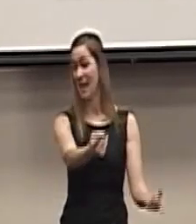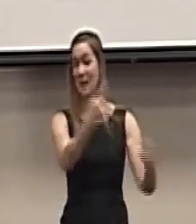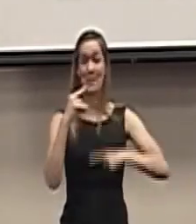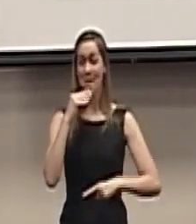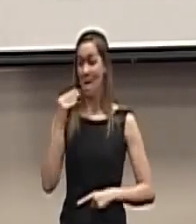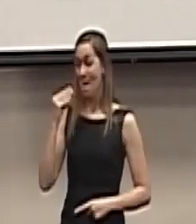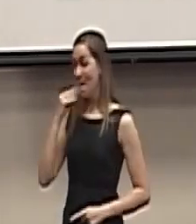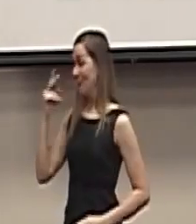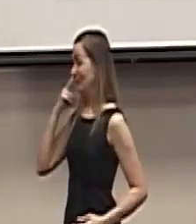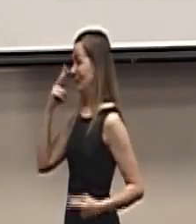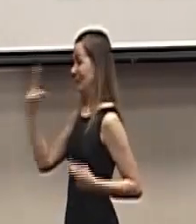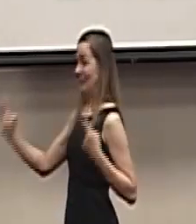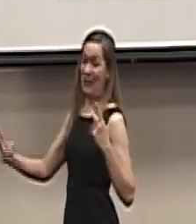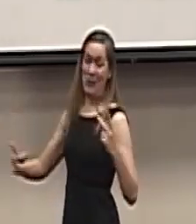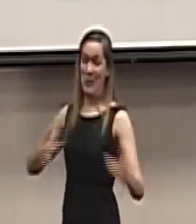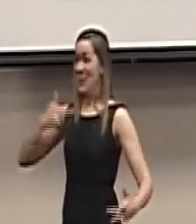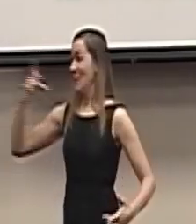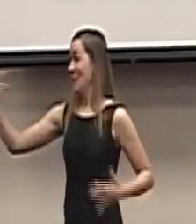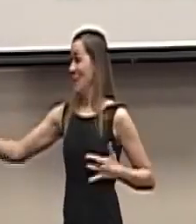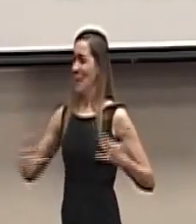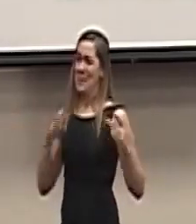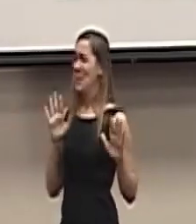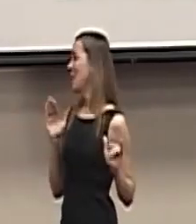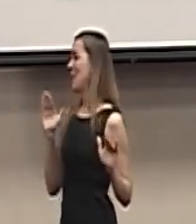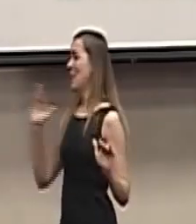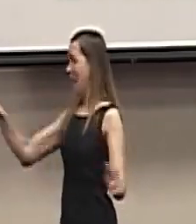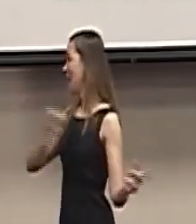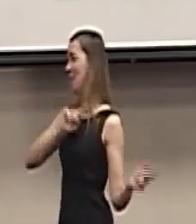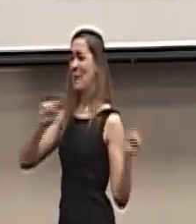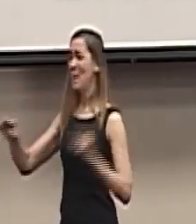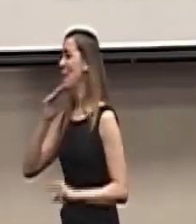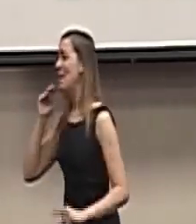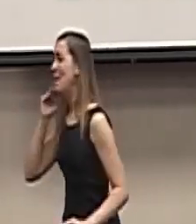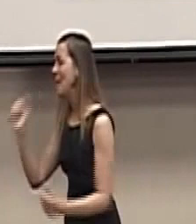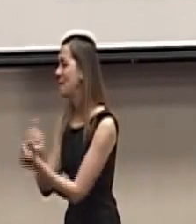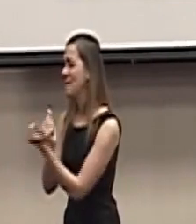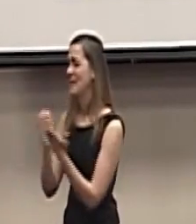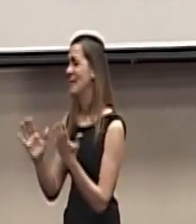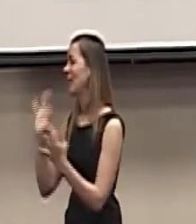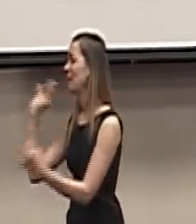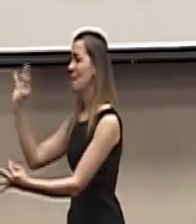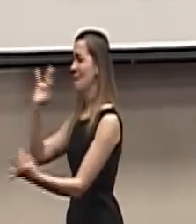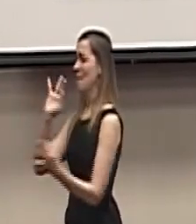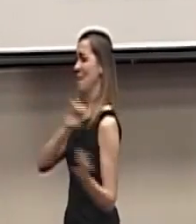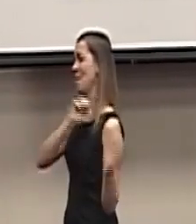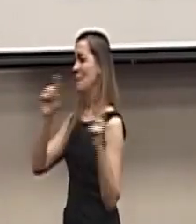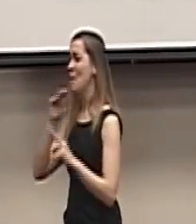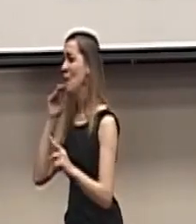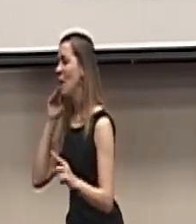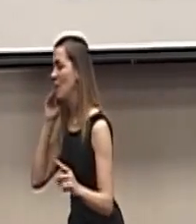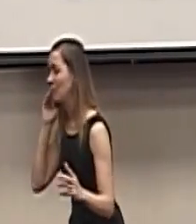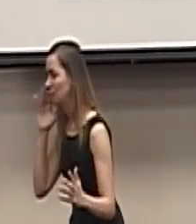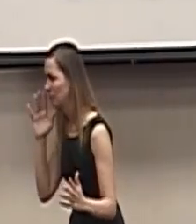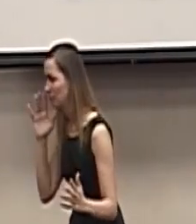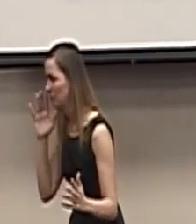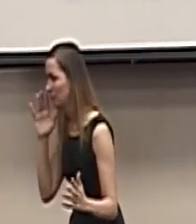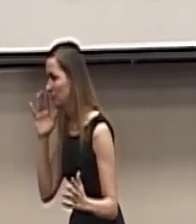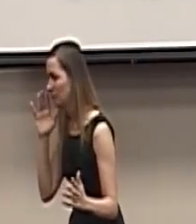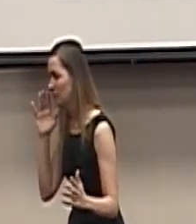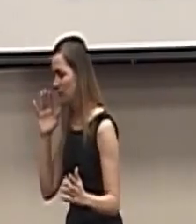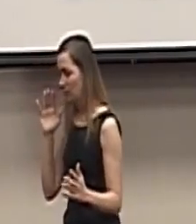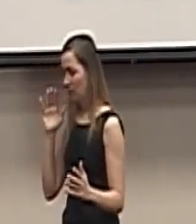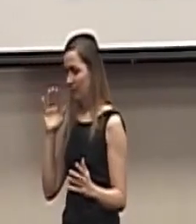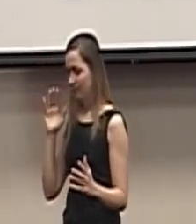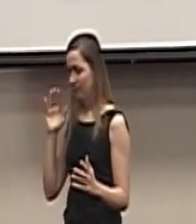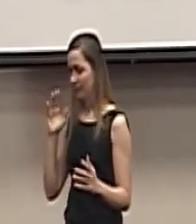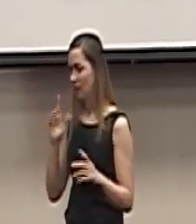and singing, man, you're soaring, you're so excited, man, I'm coming home. Everything's great, I'm coming home. And then, can't fly anymore. I